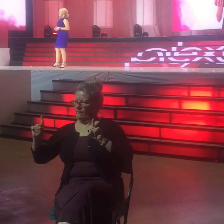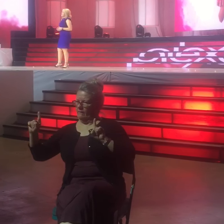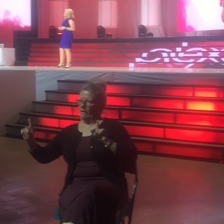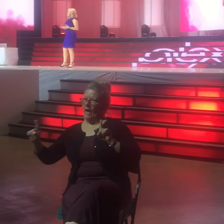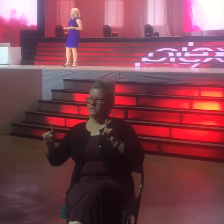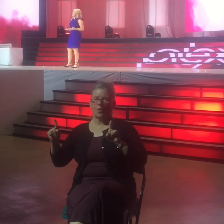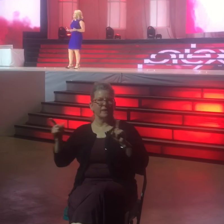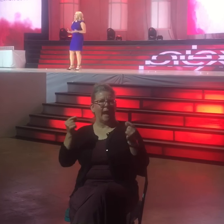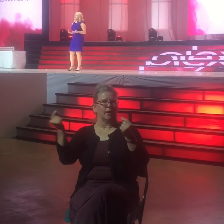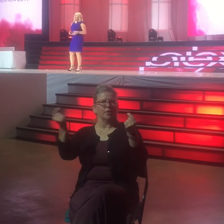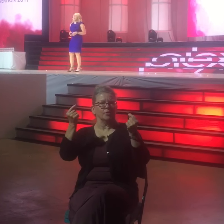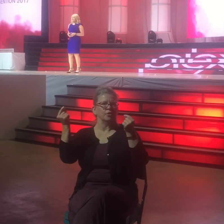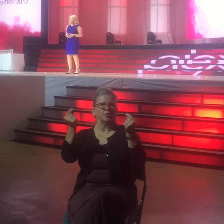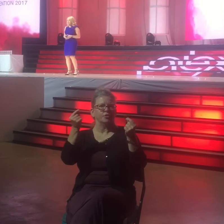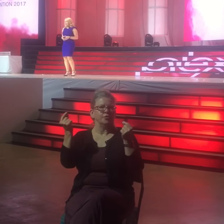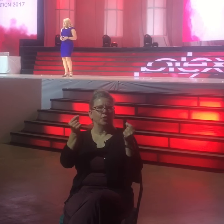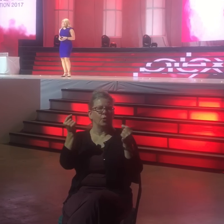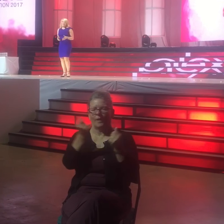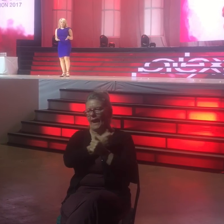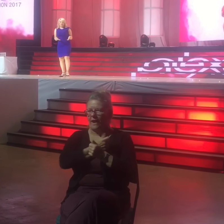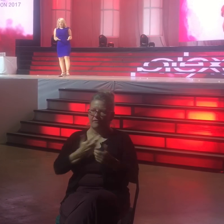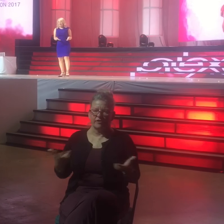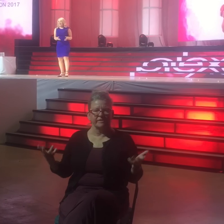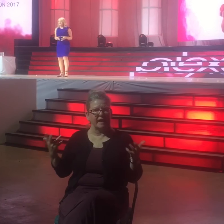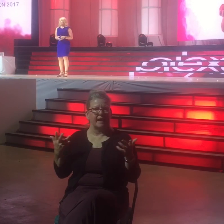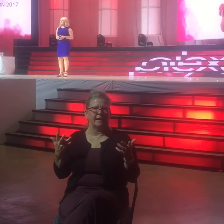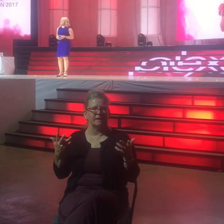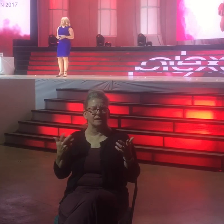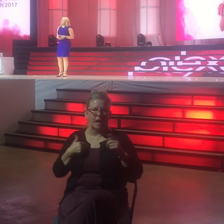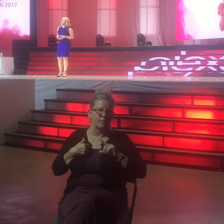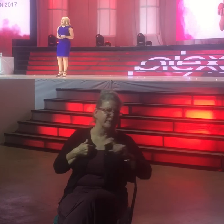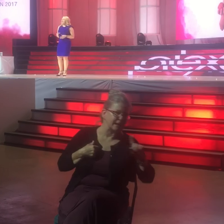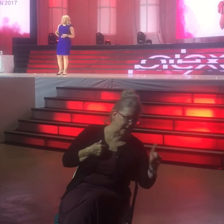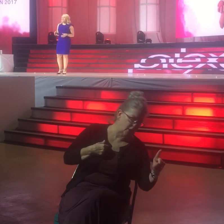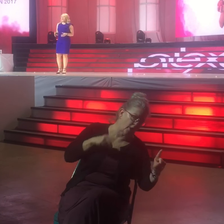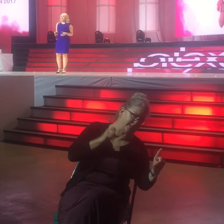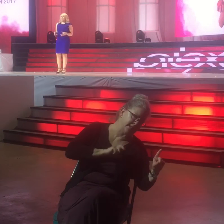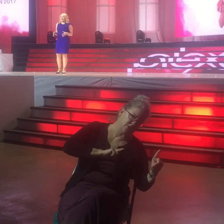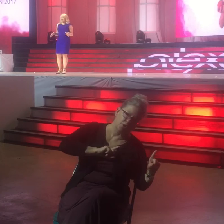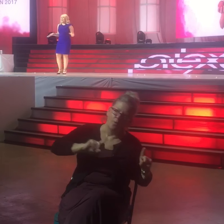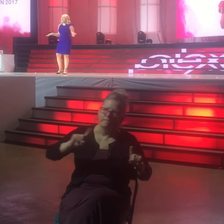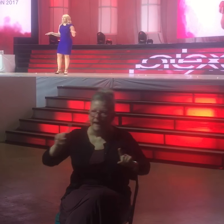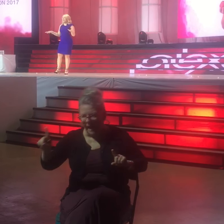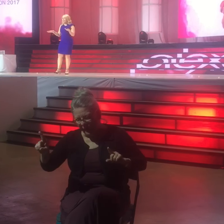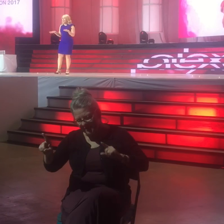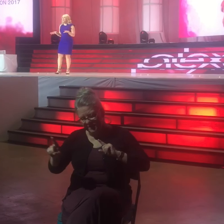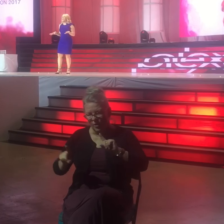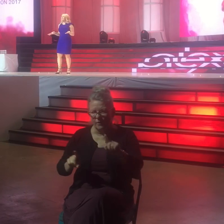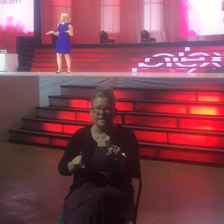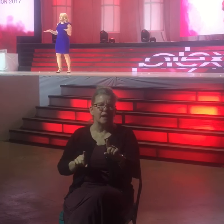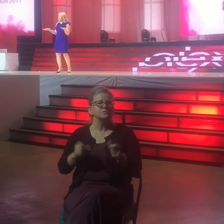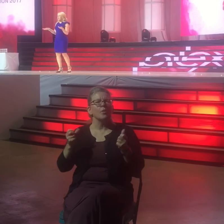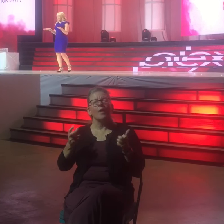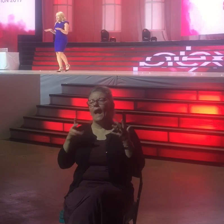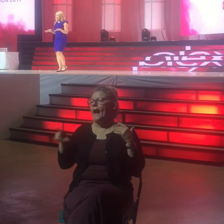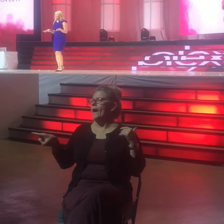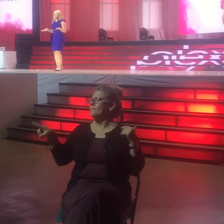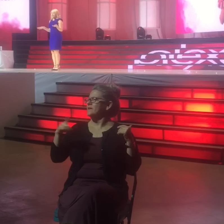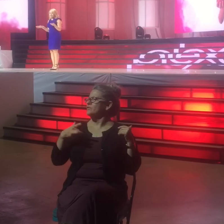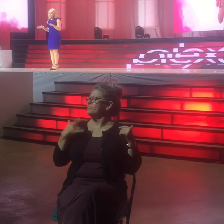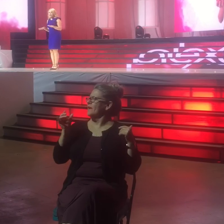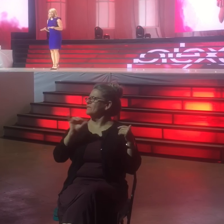the things that I couldn't do while I was committed in another area. So how many of you are kind of hearing me and feeling the same